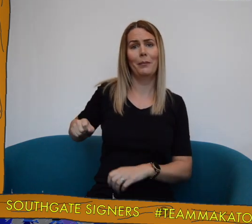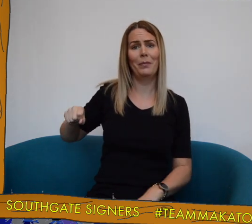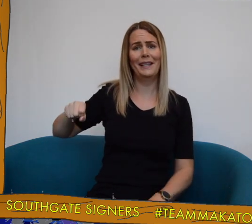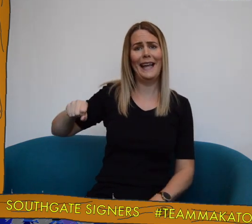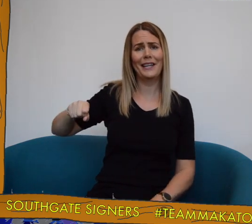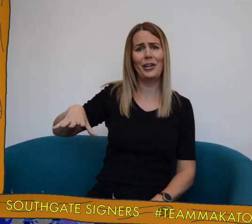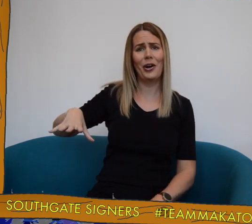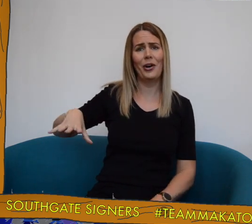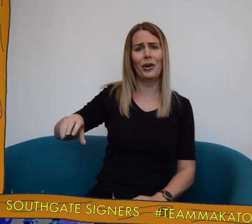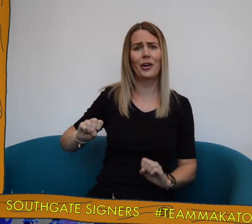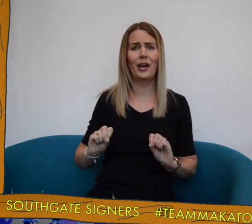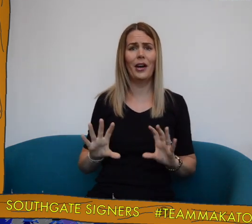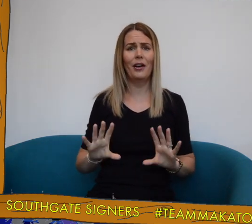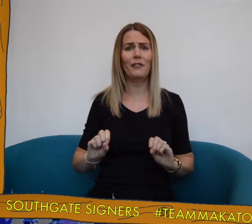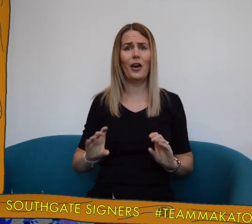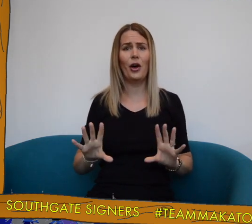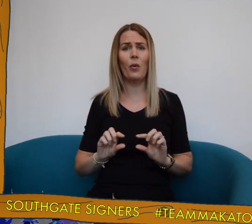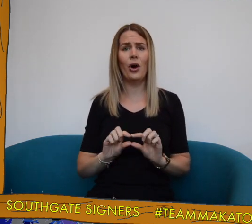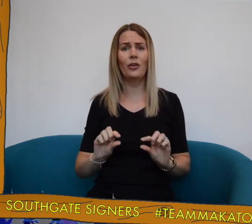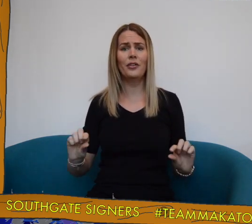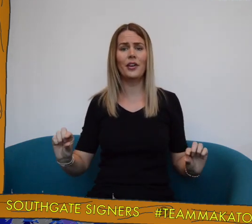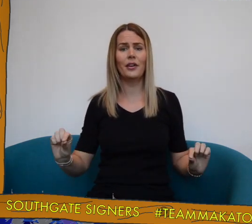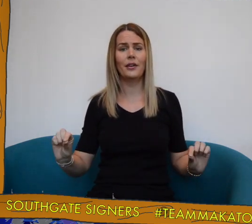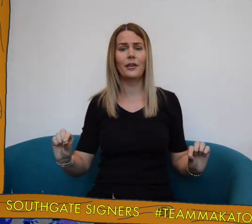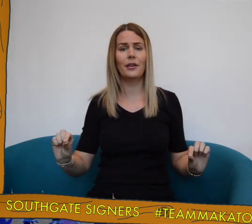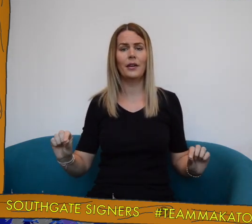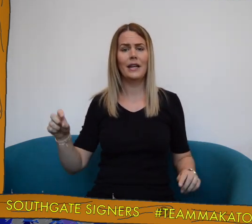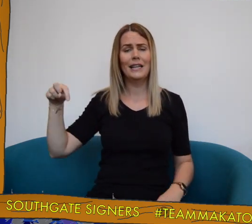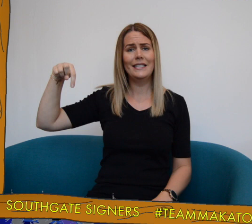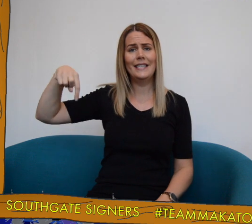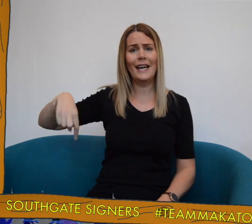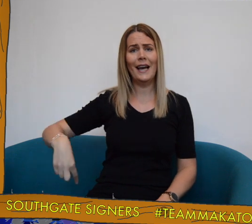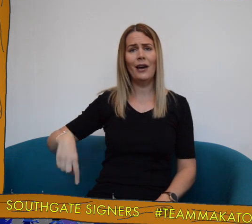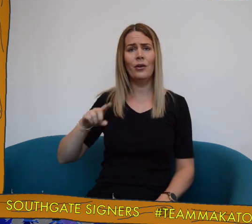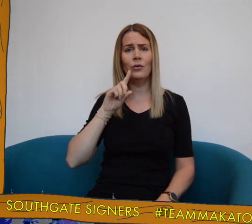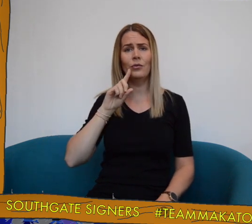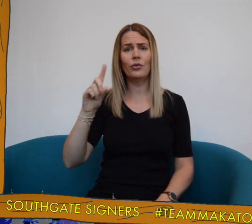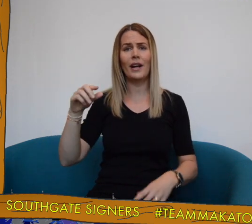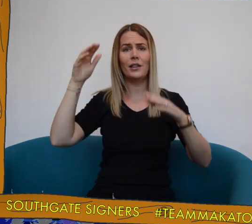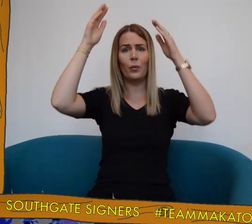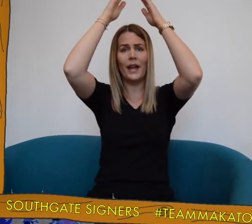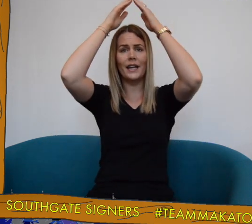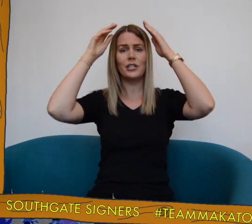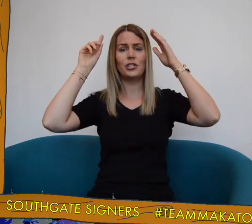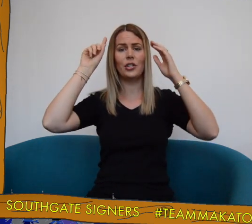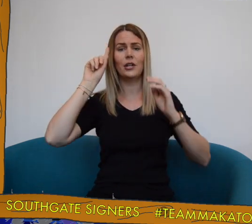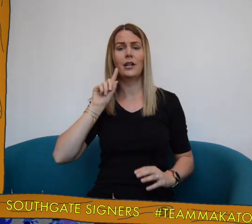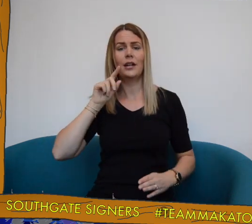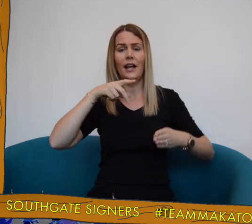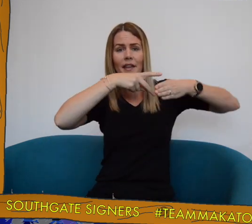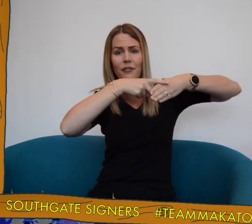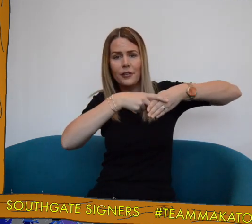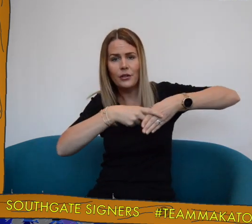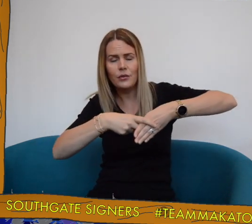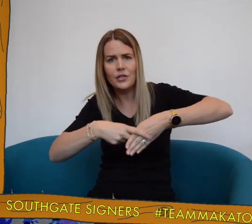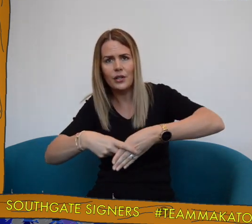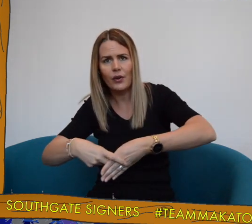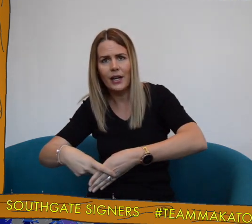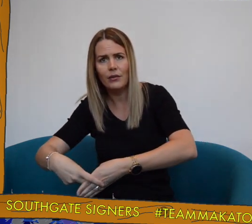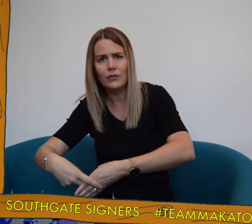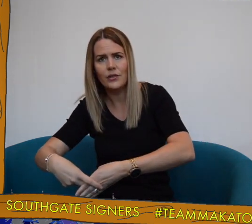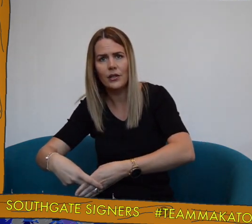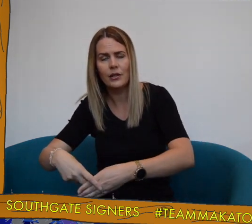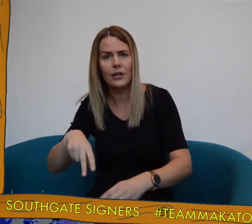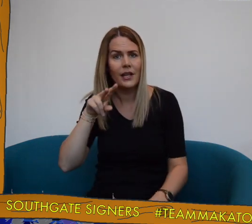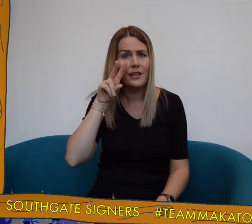but let go of her wand. Down cried the witch and they flew to